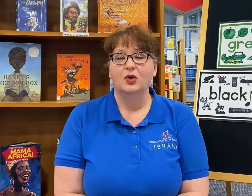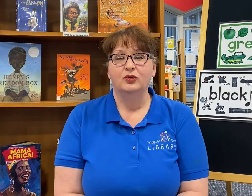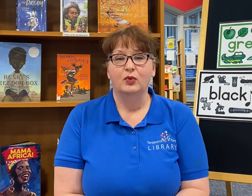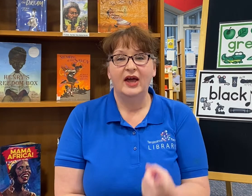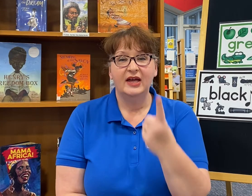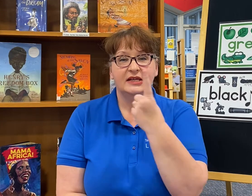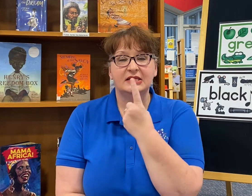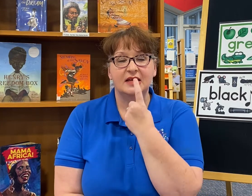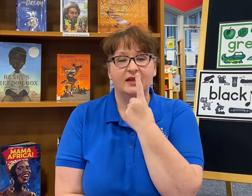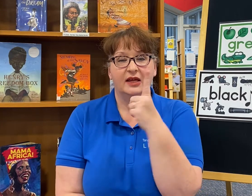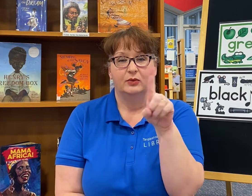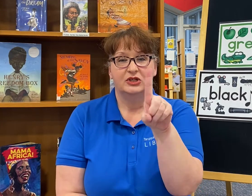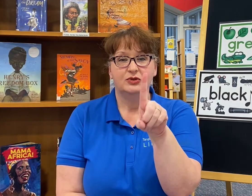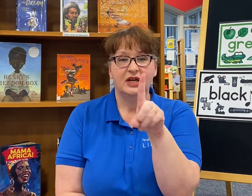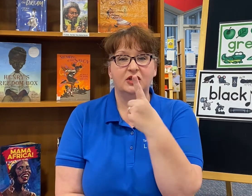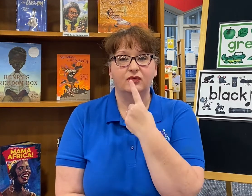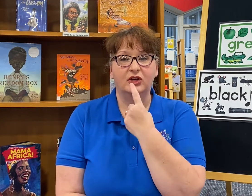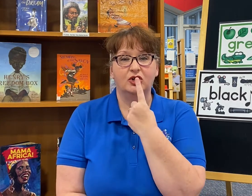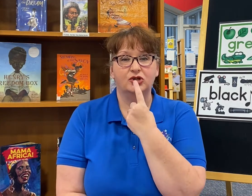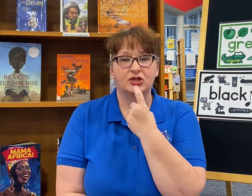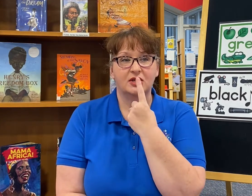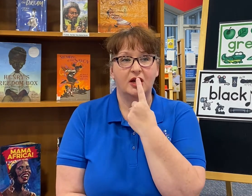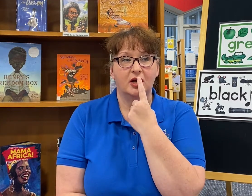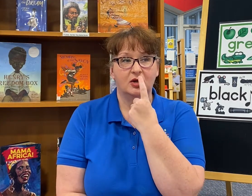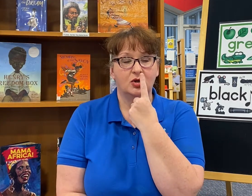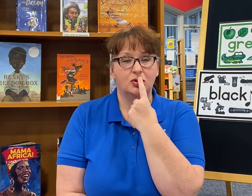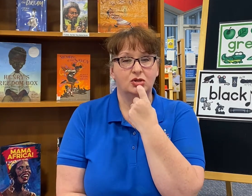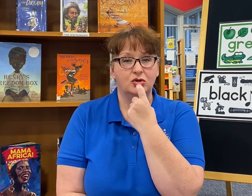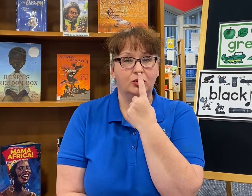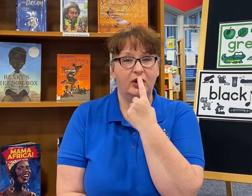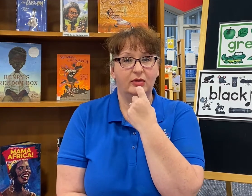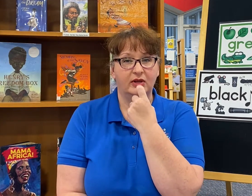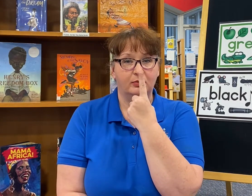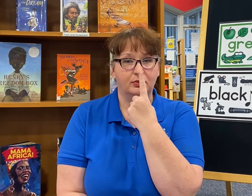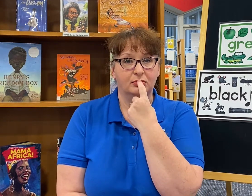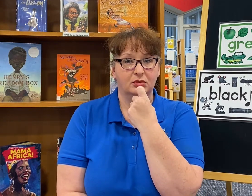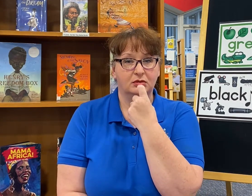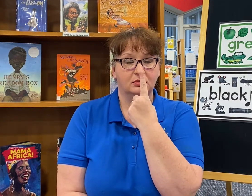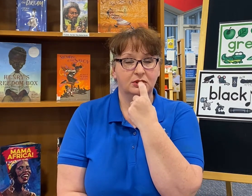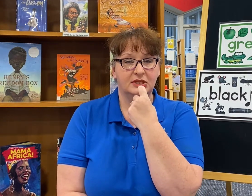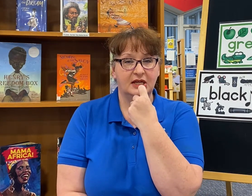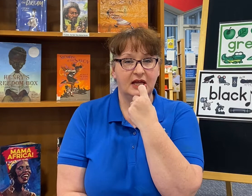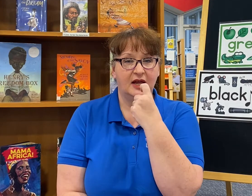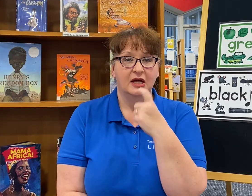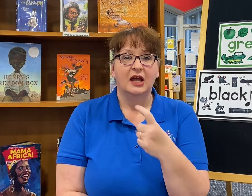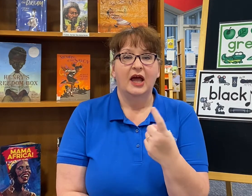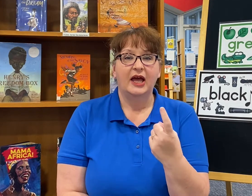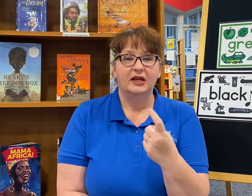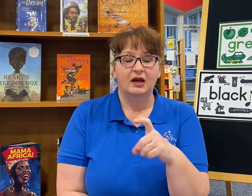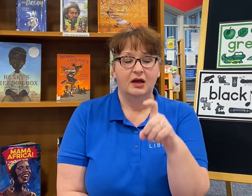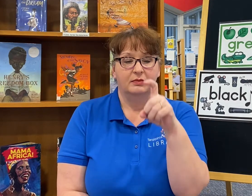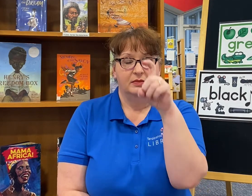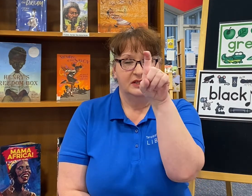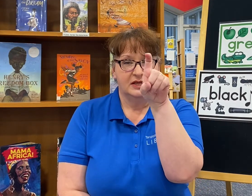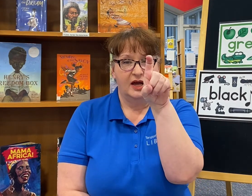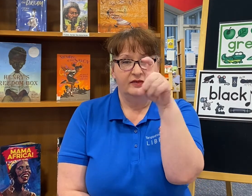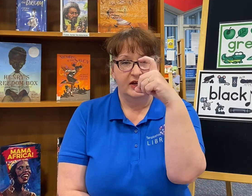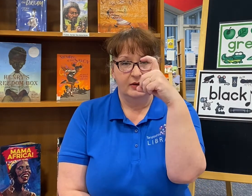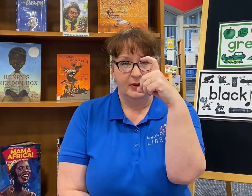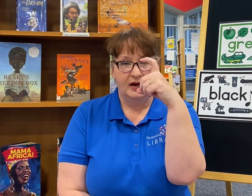red in sign language, you take your finger and you just kind of do your bottom lip. just like that. And it's kind of like a pirate